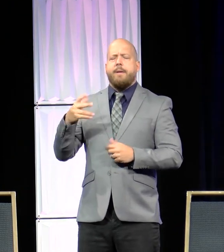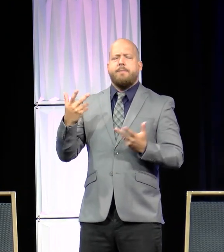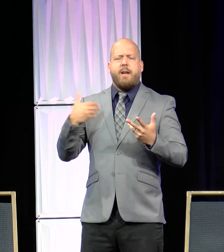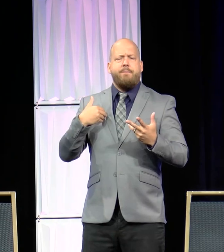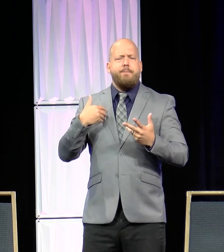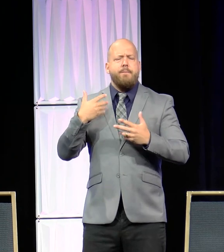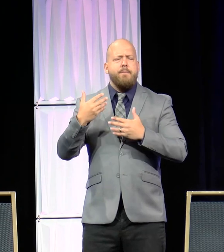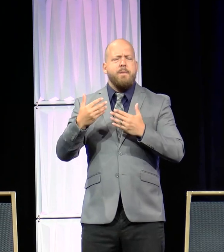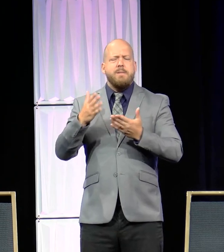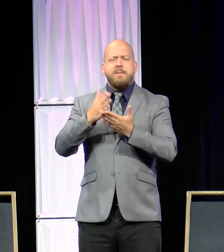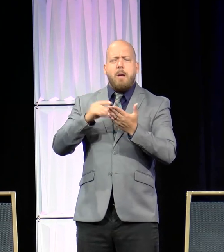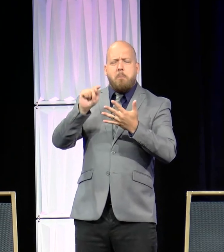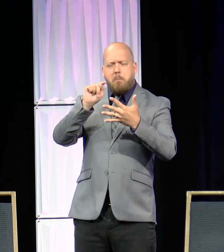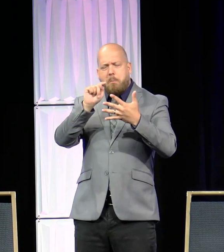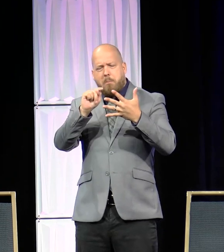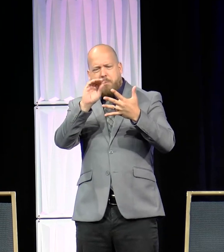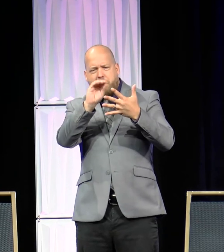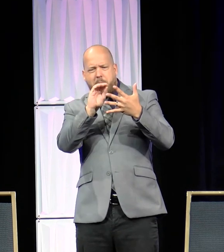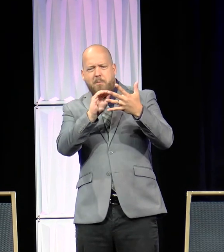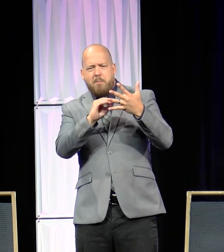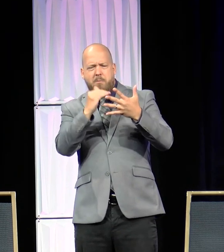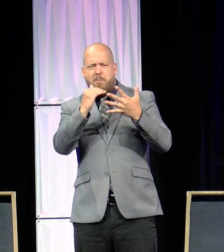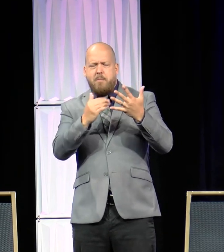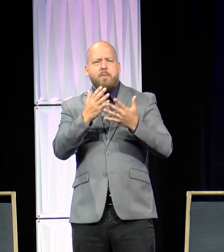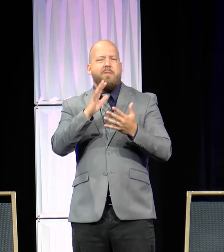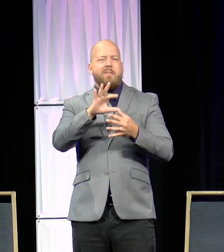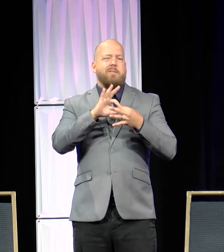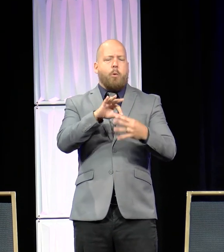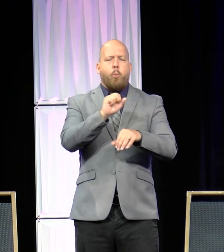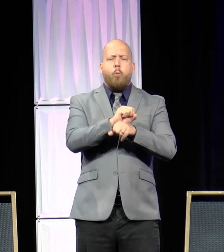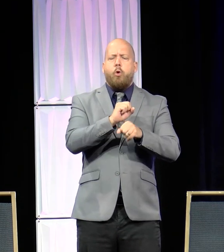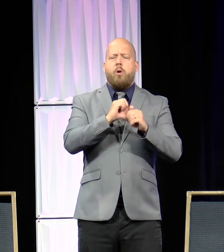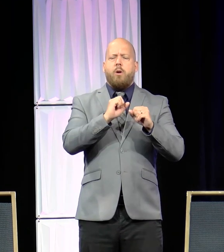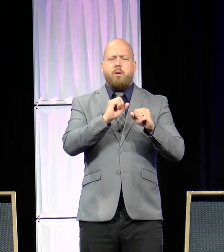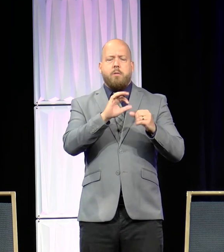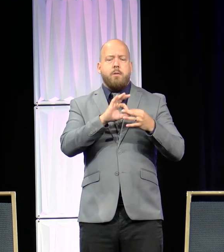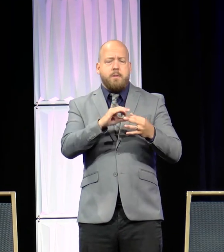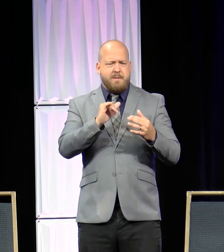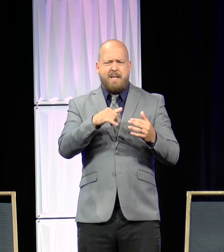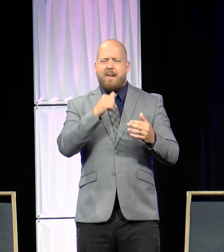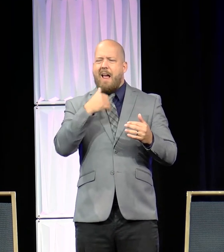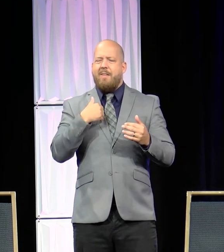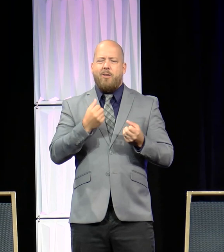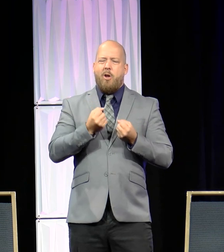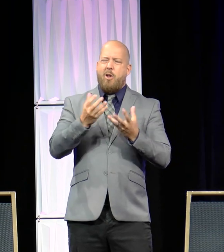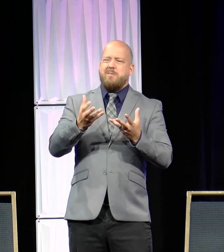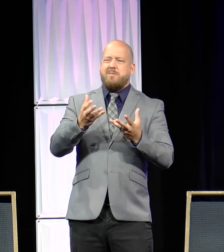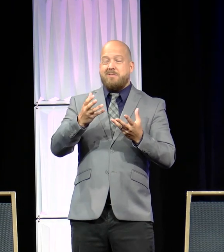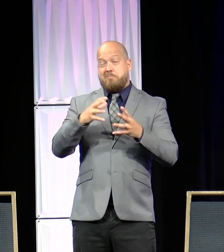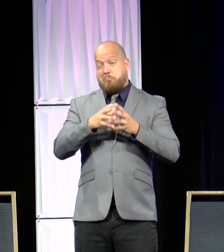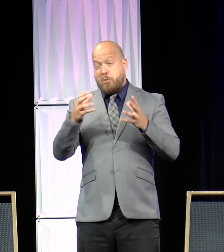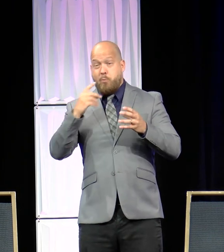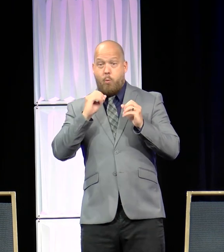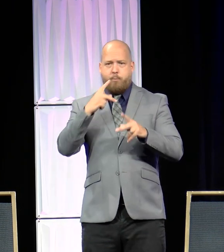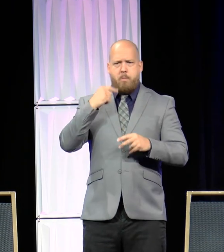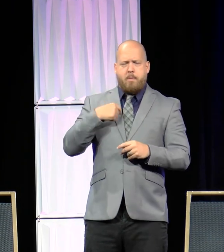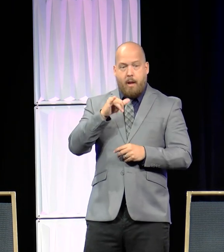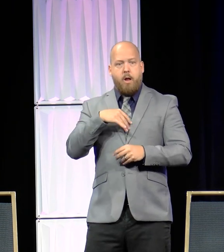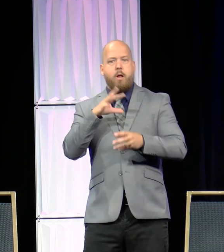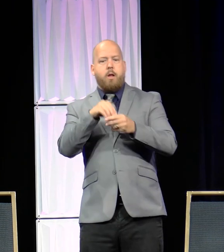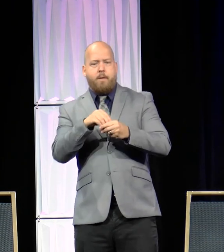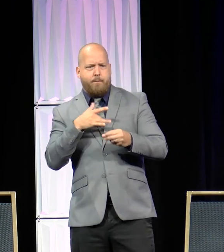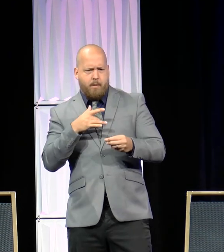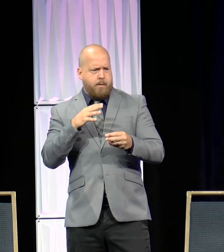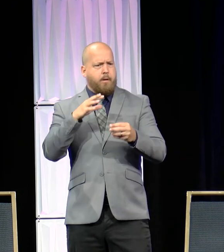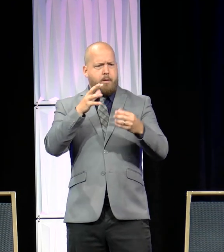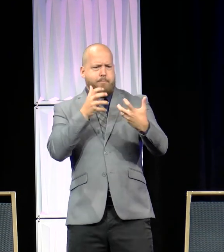prevention work, it didn't really create a lot of opportunities for us to be in the space. But we were able to still stick around, you know, and